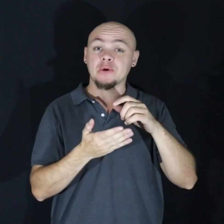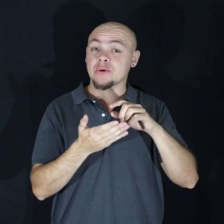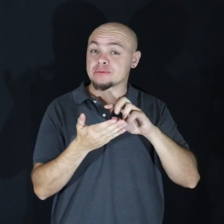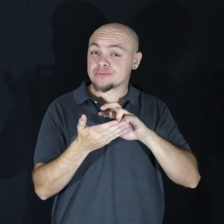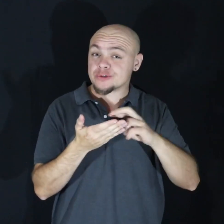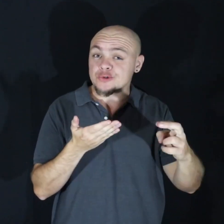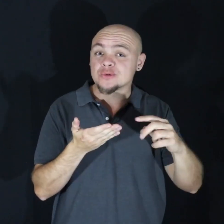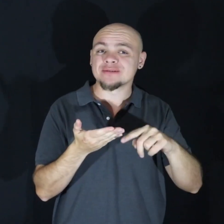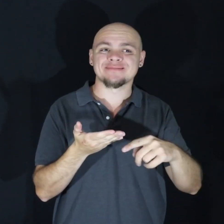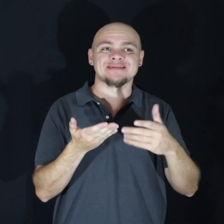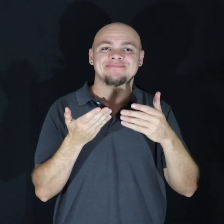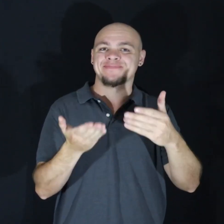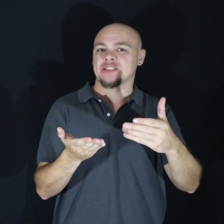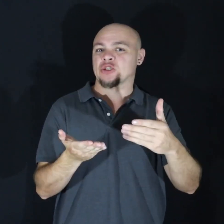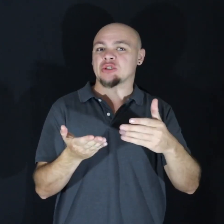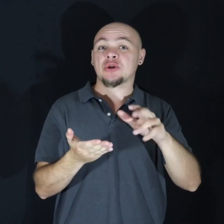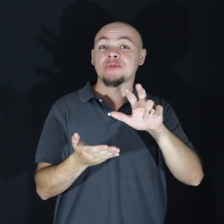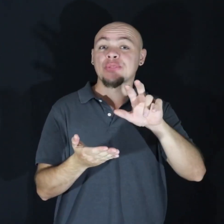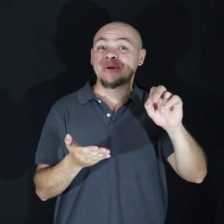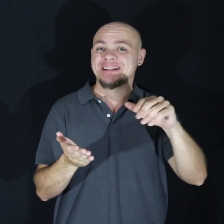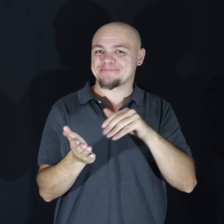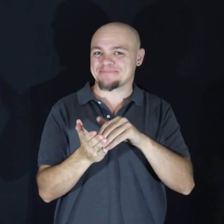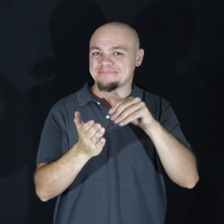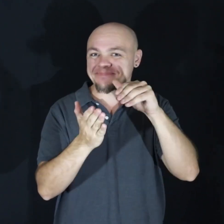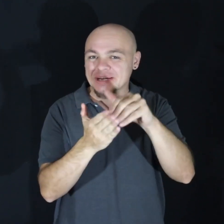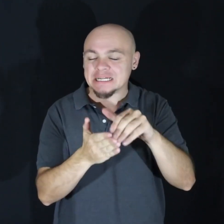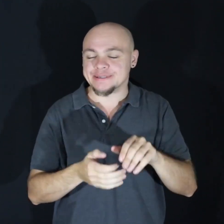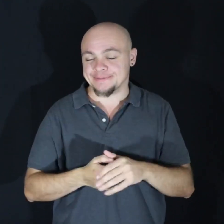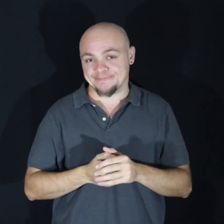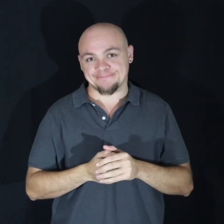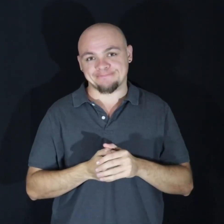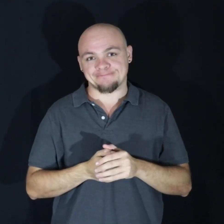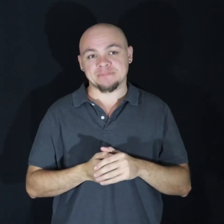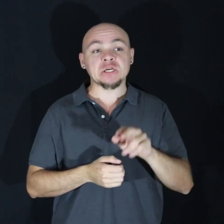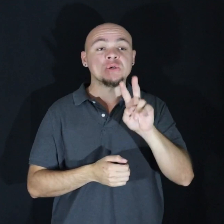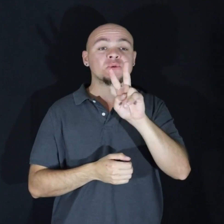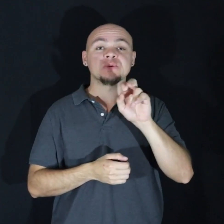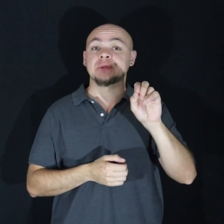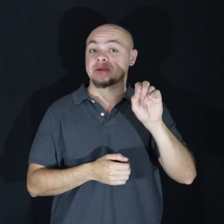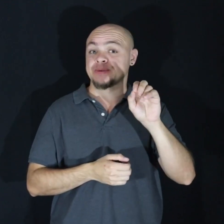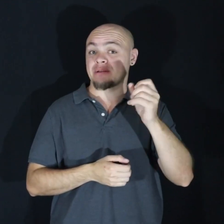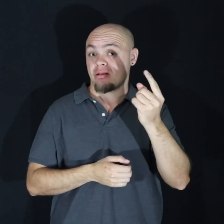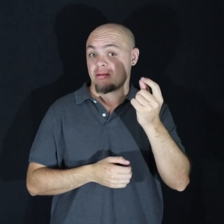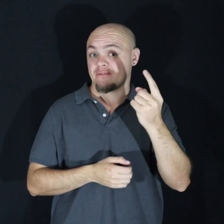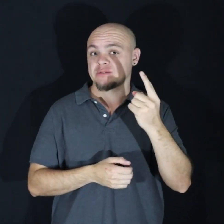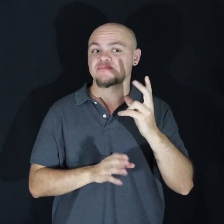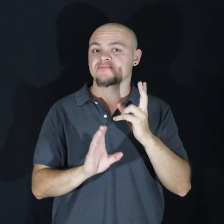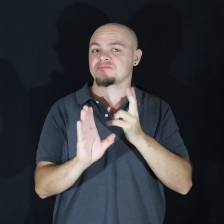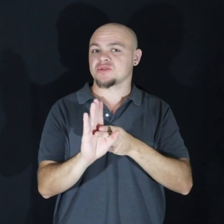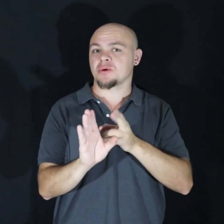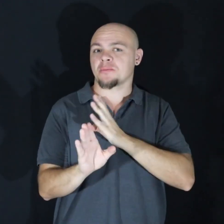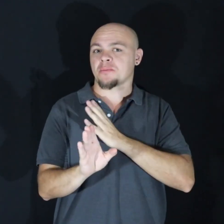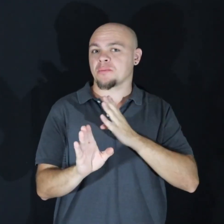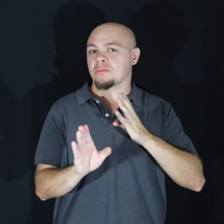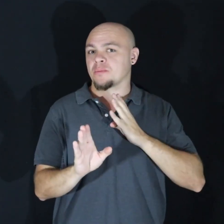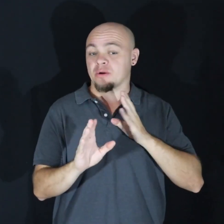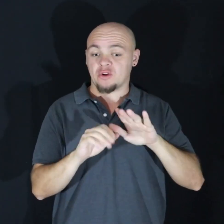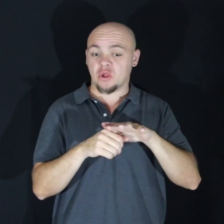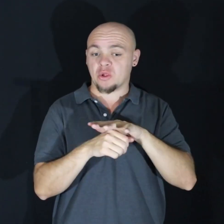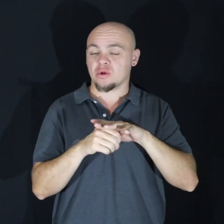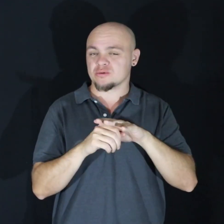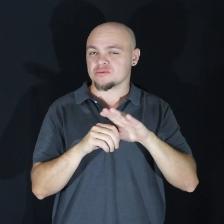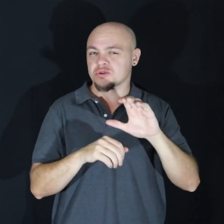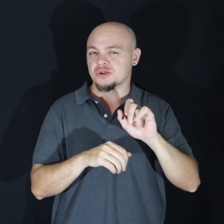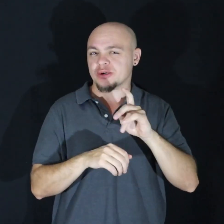as many as 30 million. In 2011, I joined the board for a local charity called Nevada